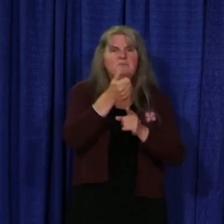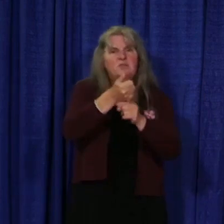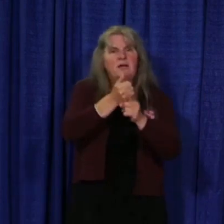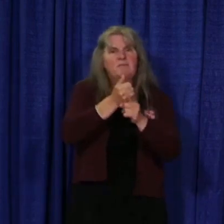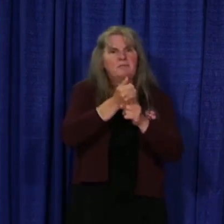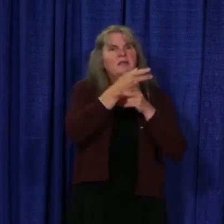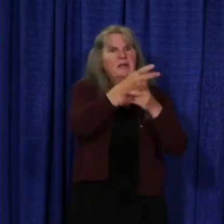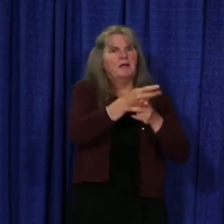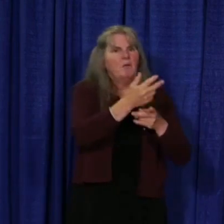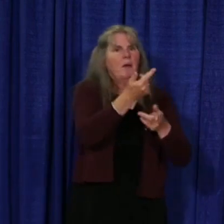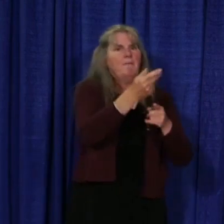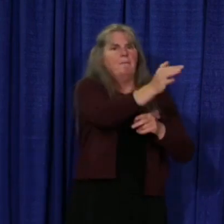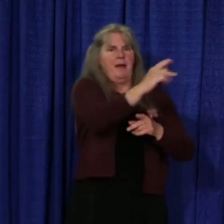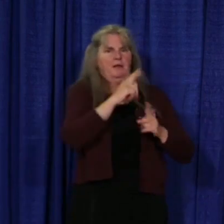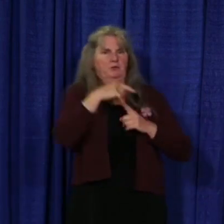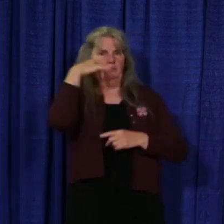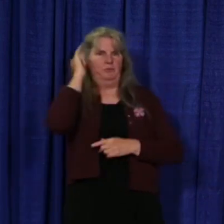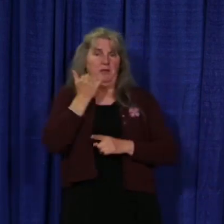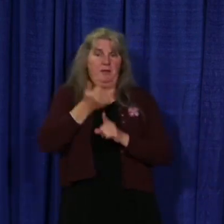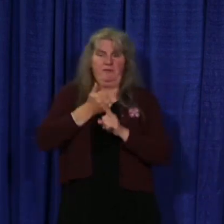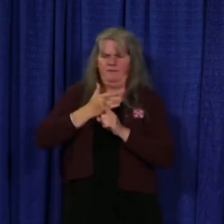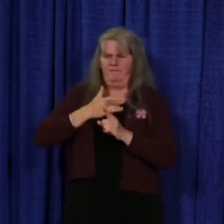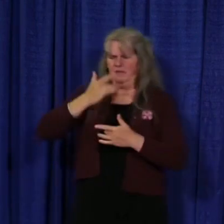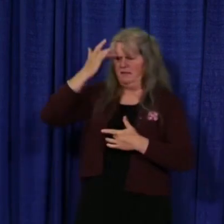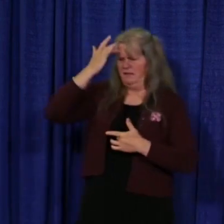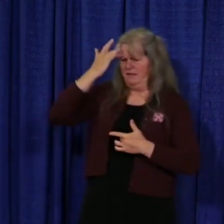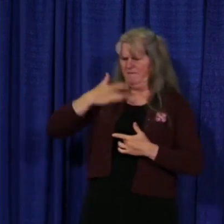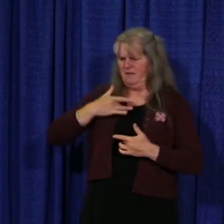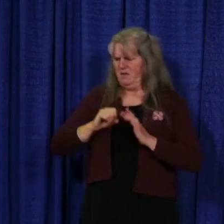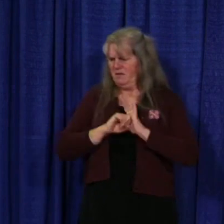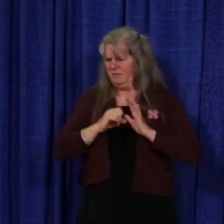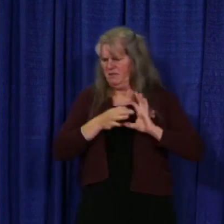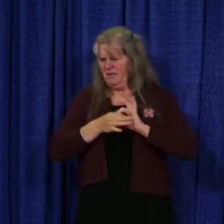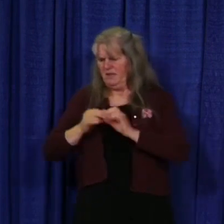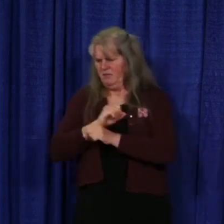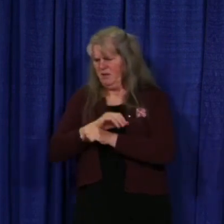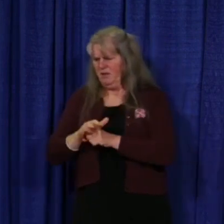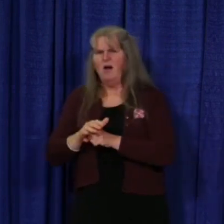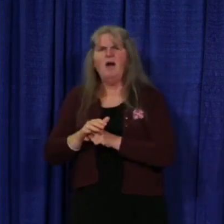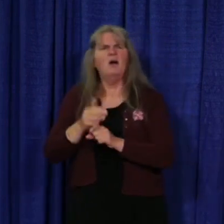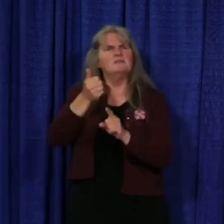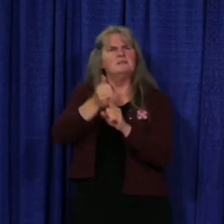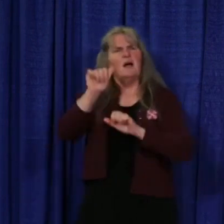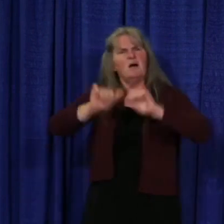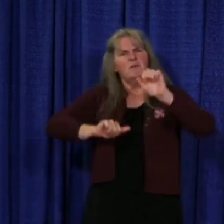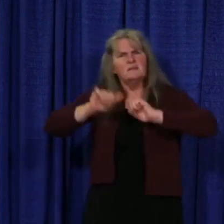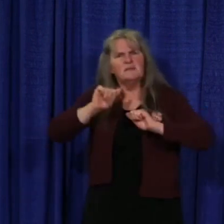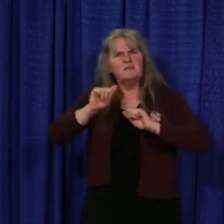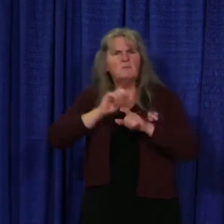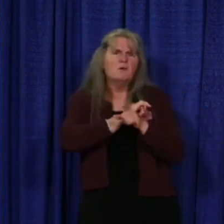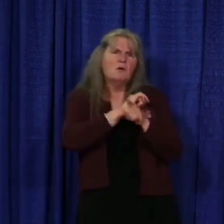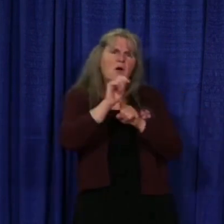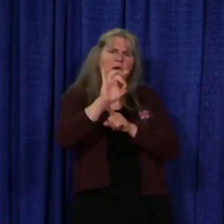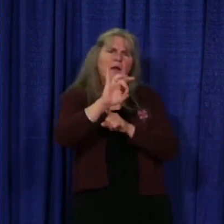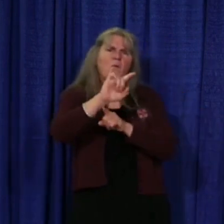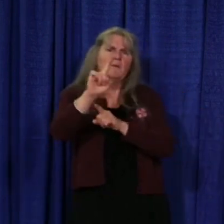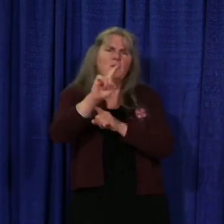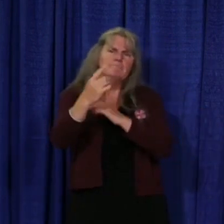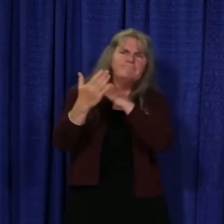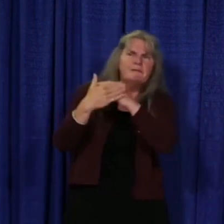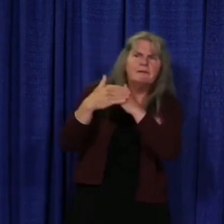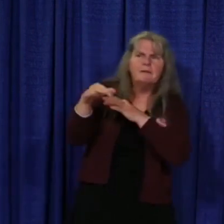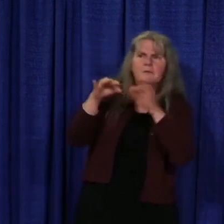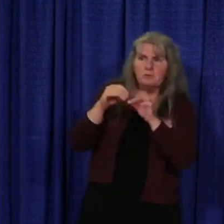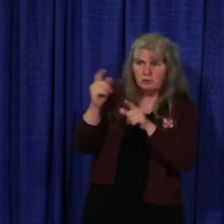your return. If you develop any symptoms, ensure that you carry out the self-assessment or call 811 to get advice on